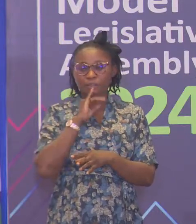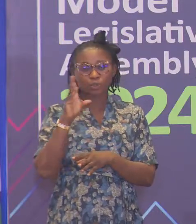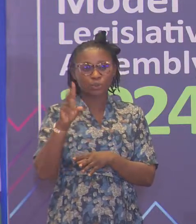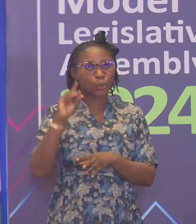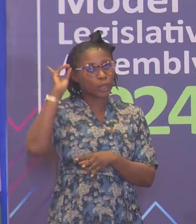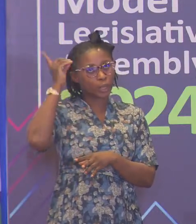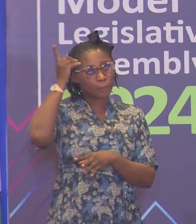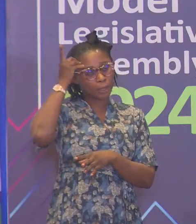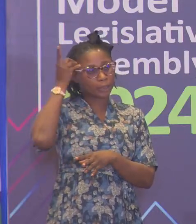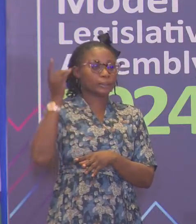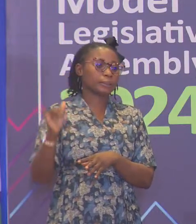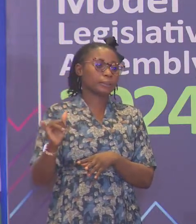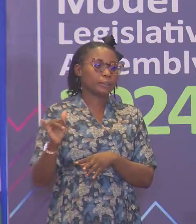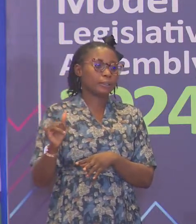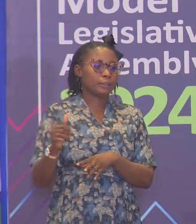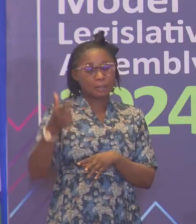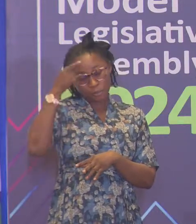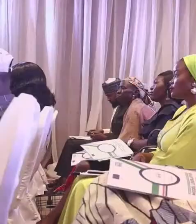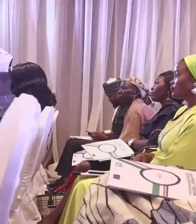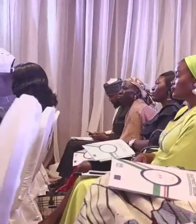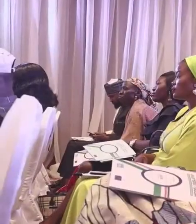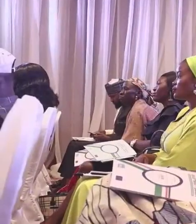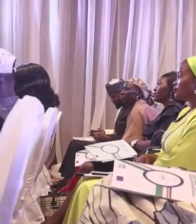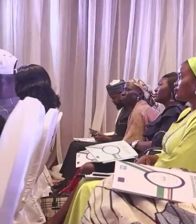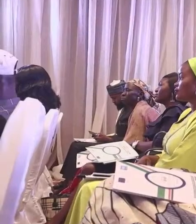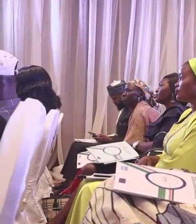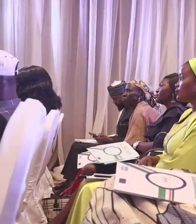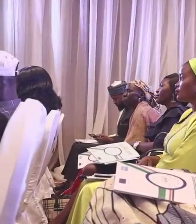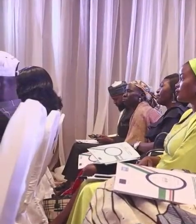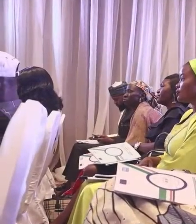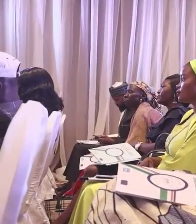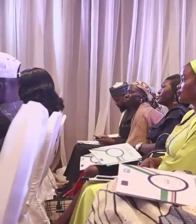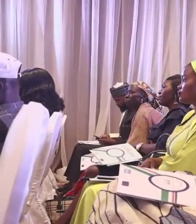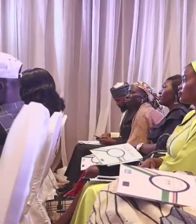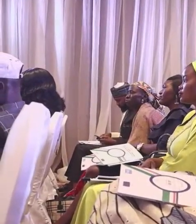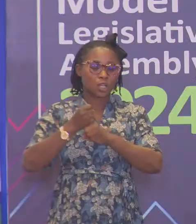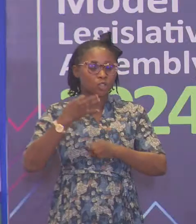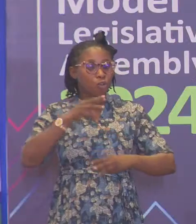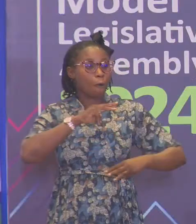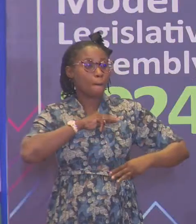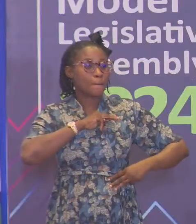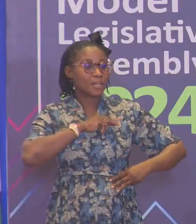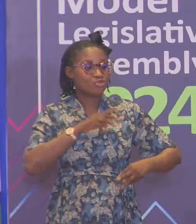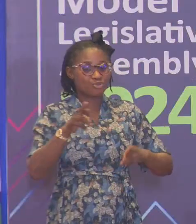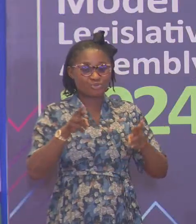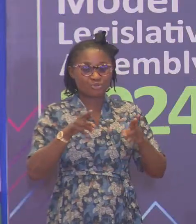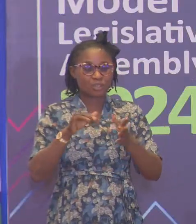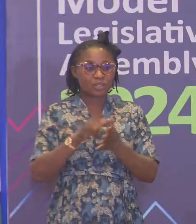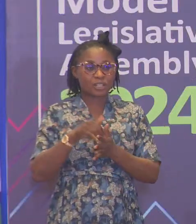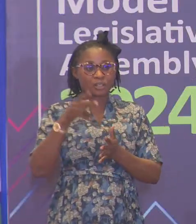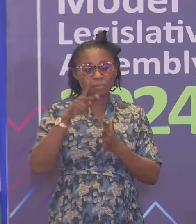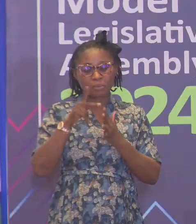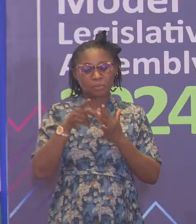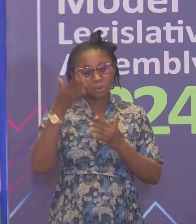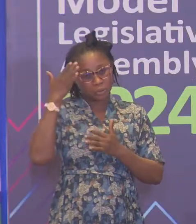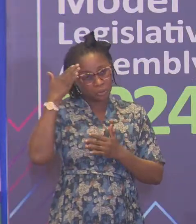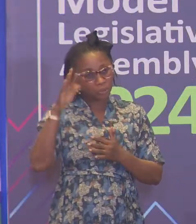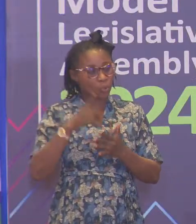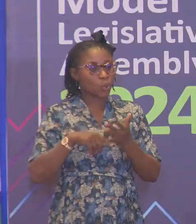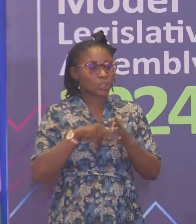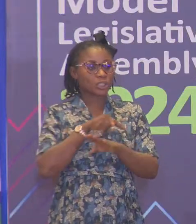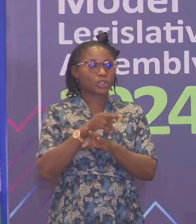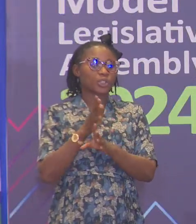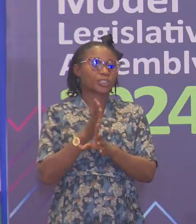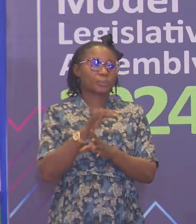many years of military rule, that the public do not know what National Assembly is